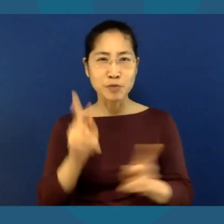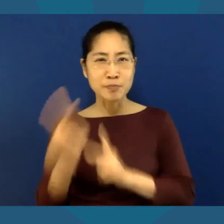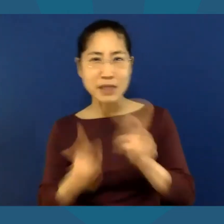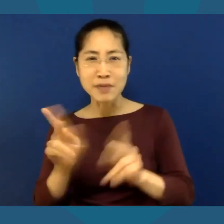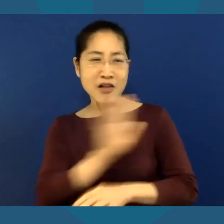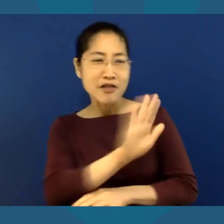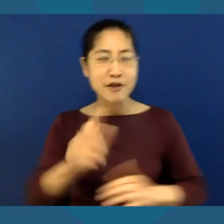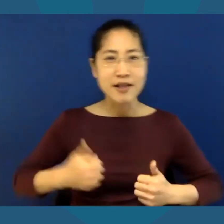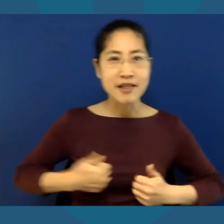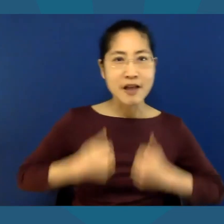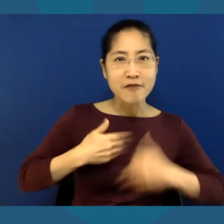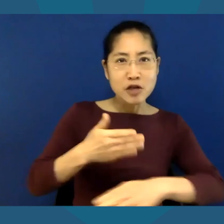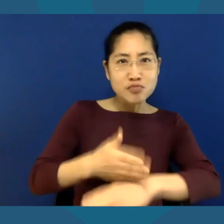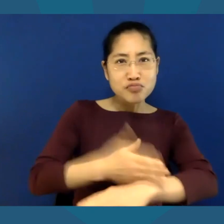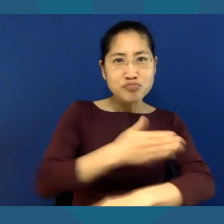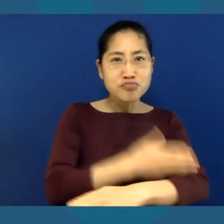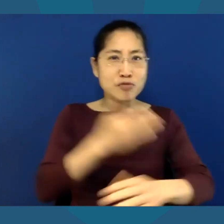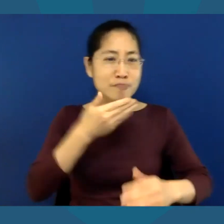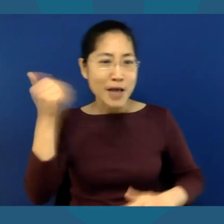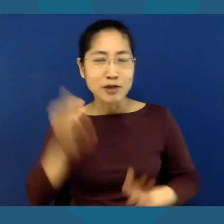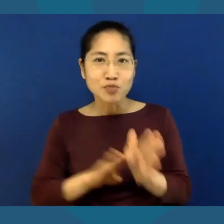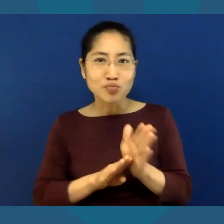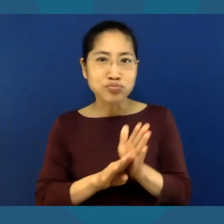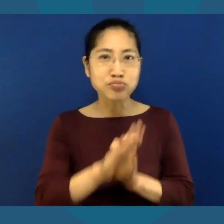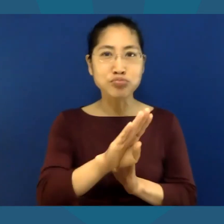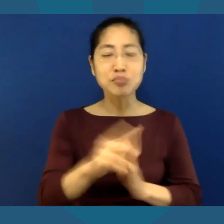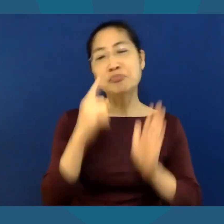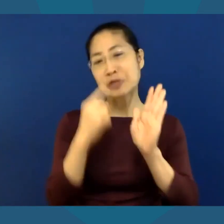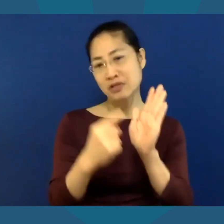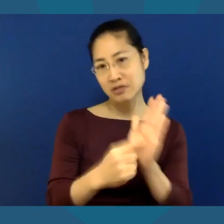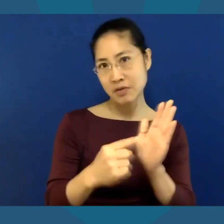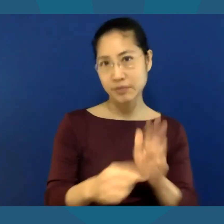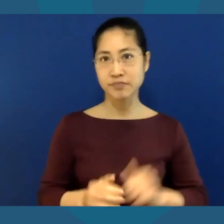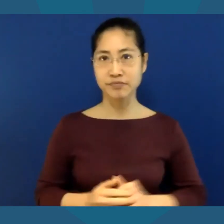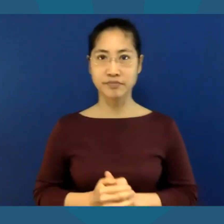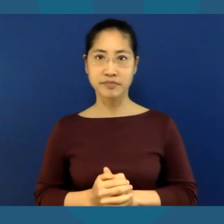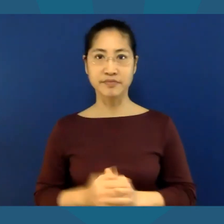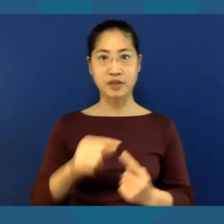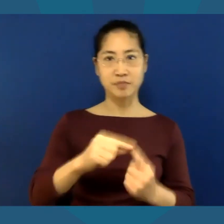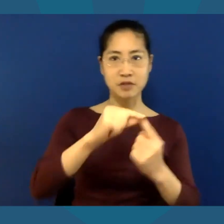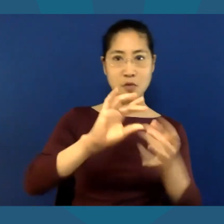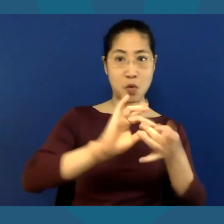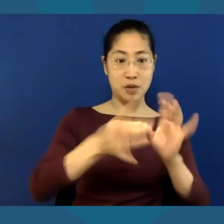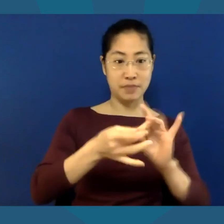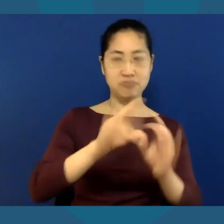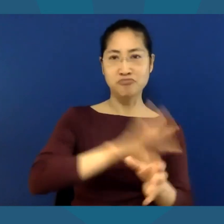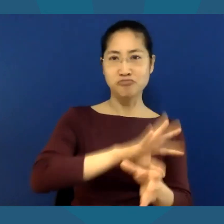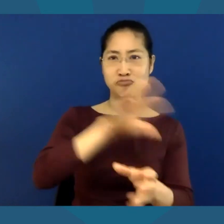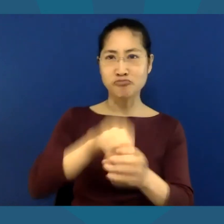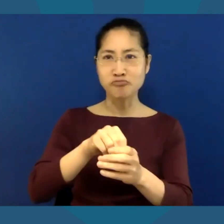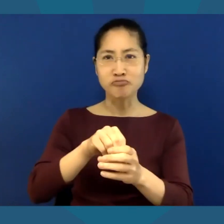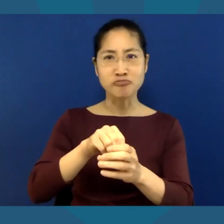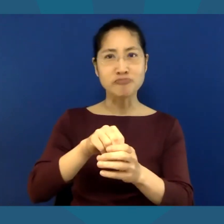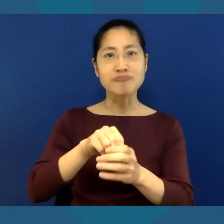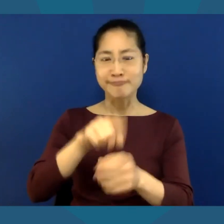Always motivated to help improve the lives of others, he has spent more than 10 years